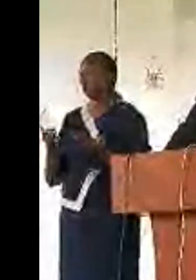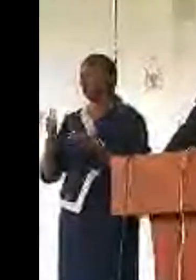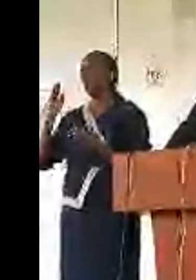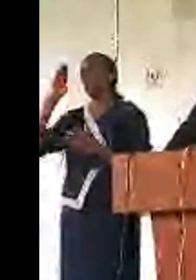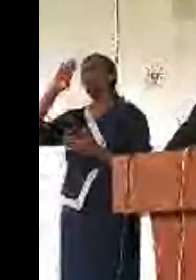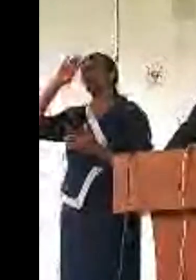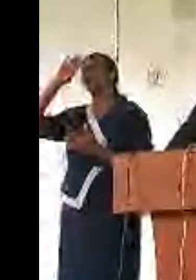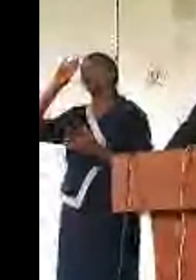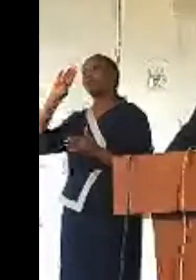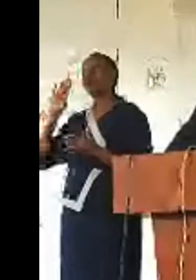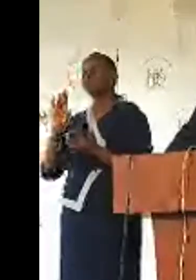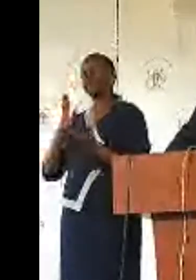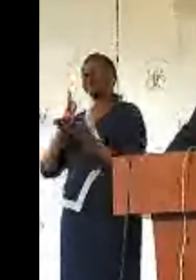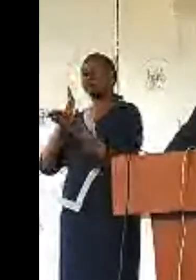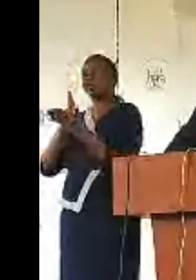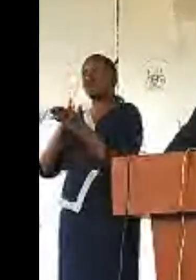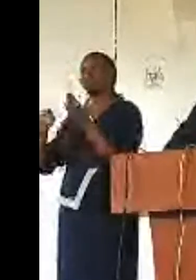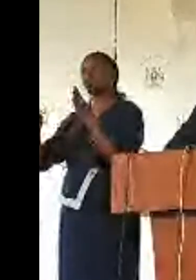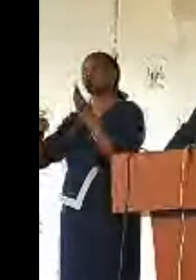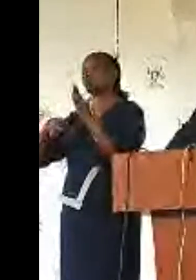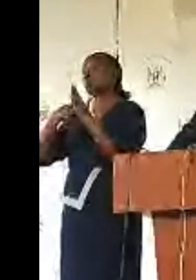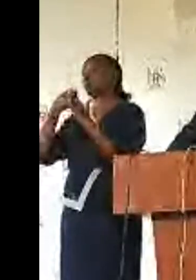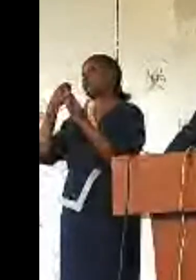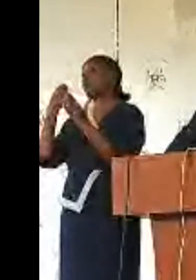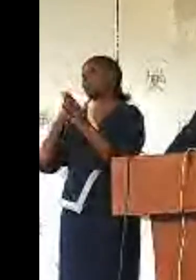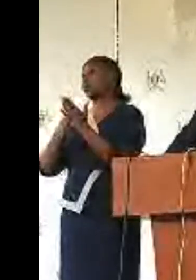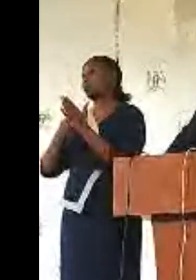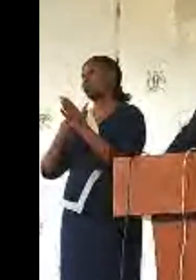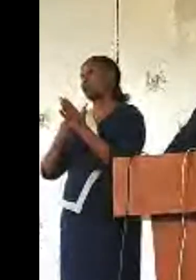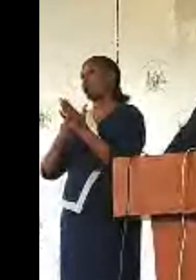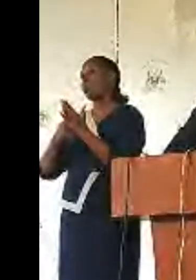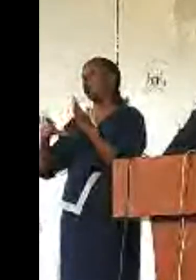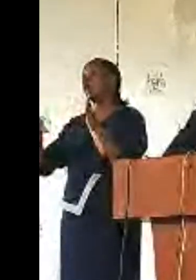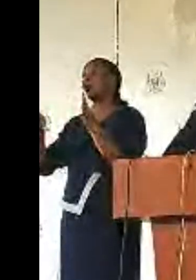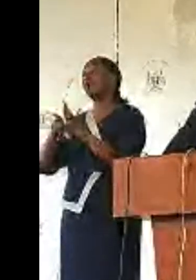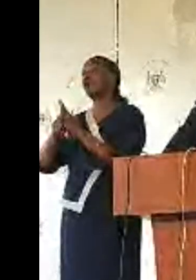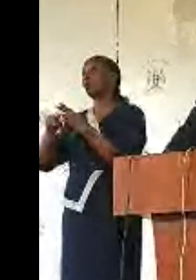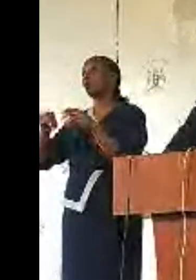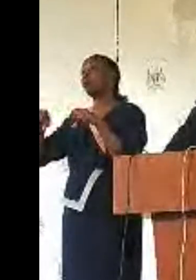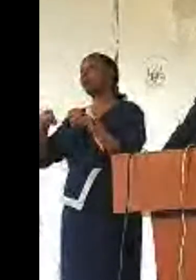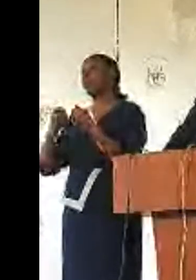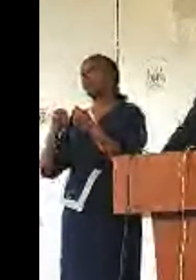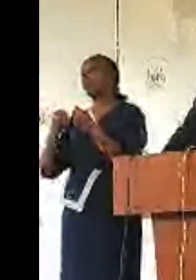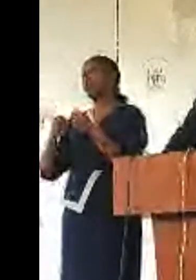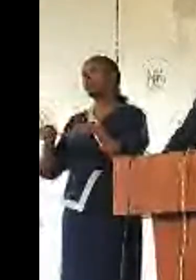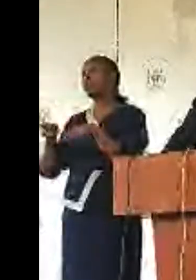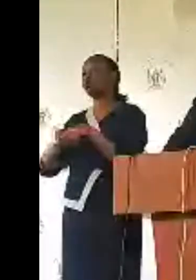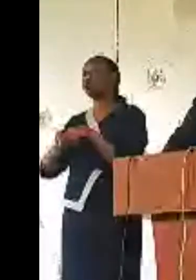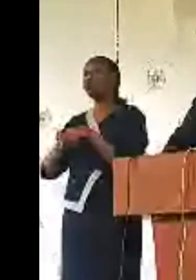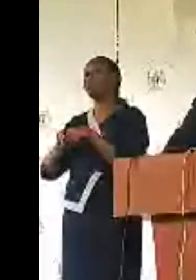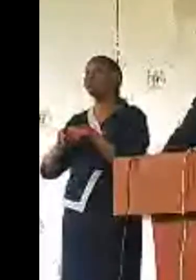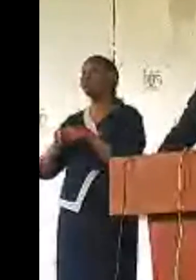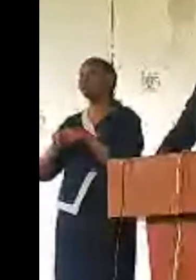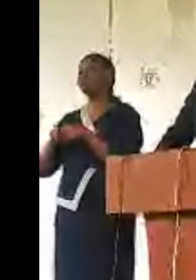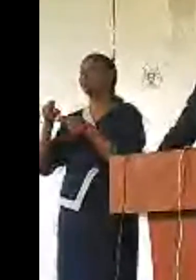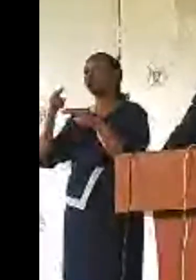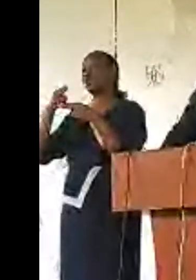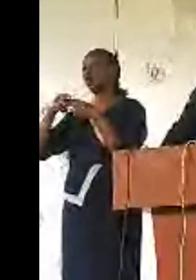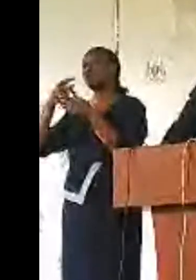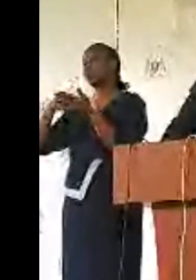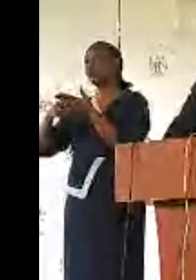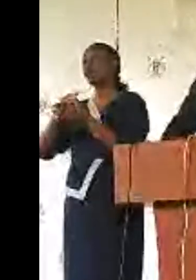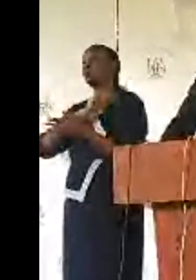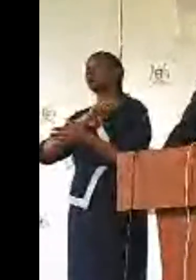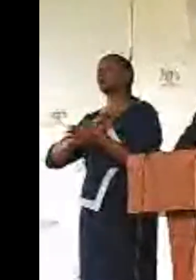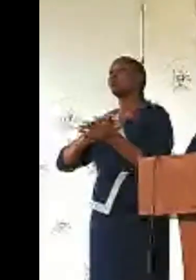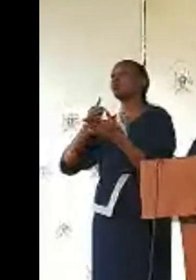we are aware that there are some fees that are being charged illegally, but are being called UNEB fees. According